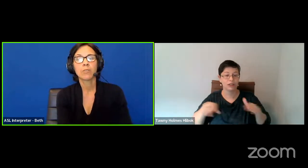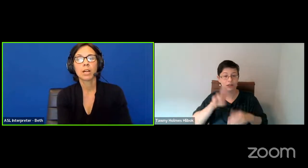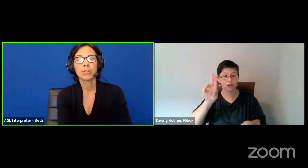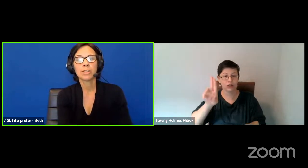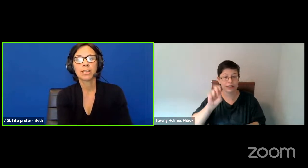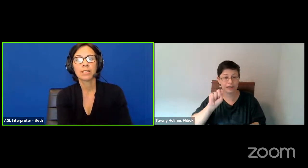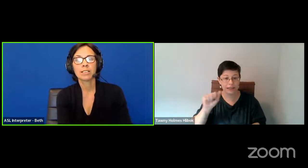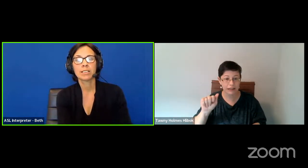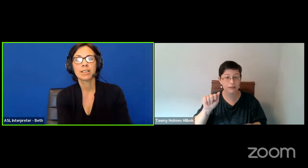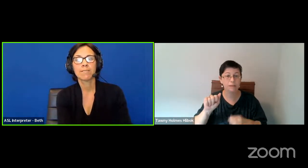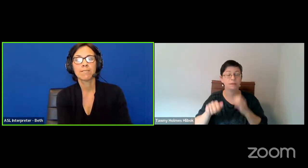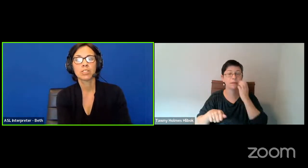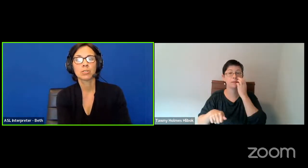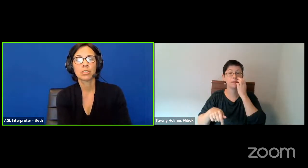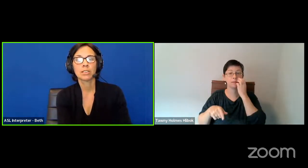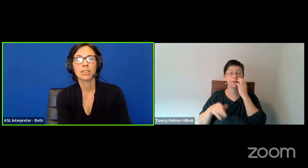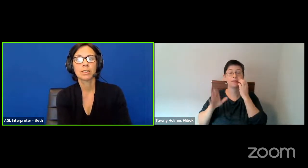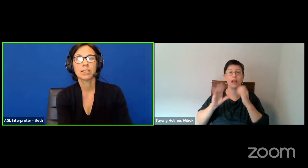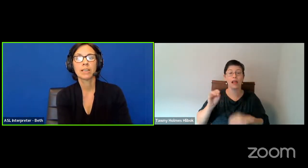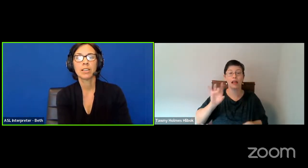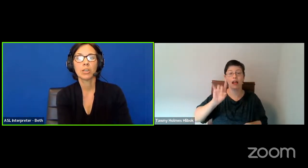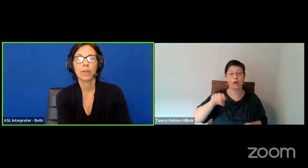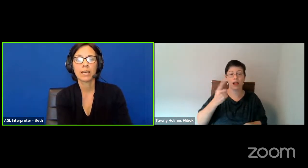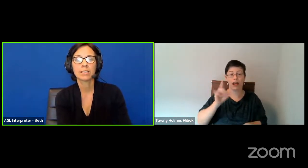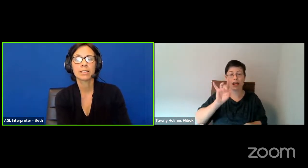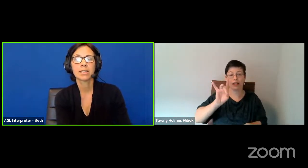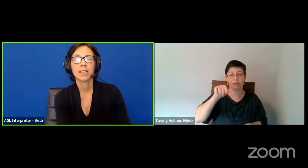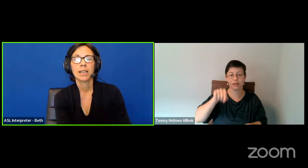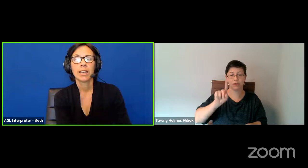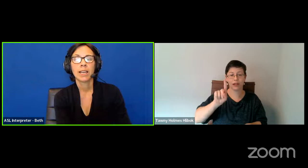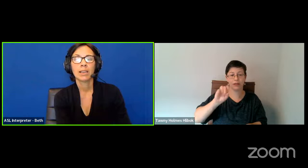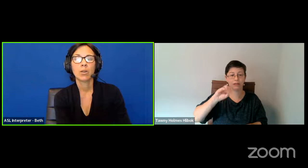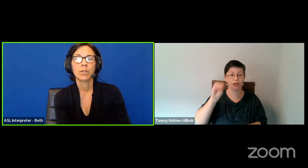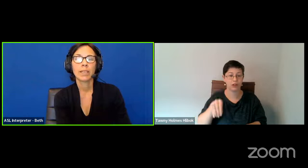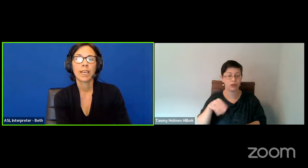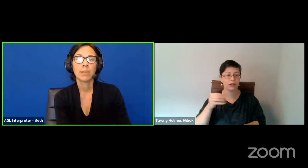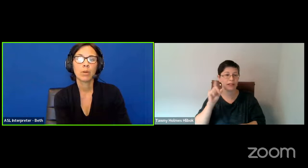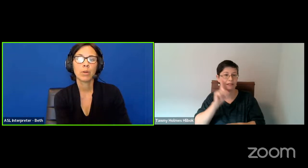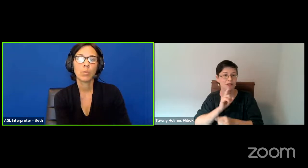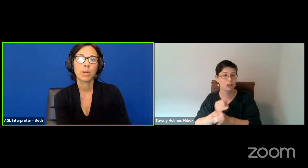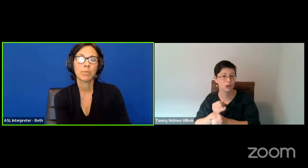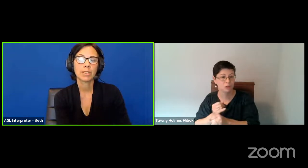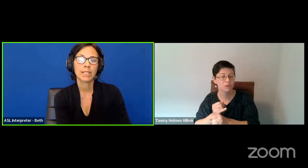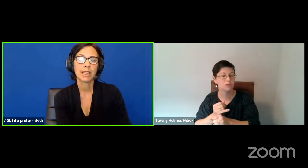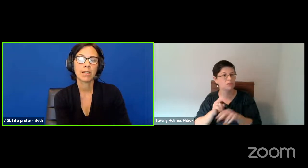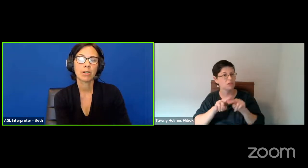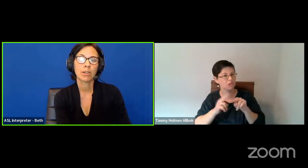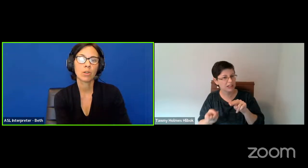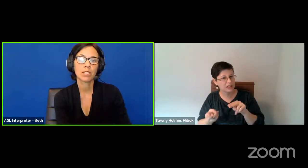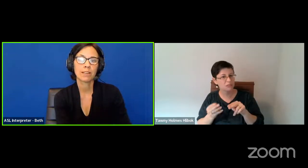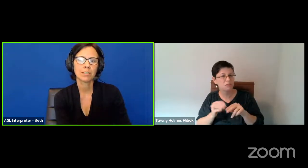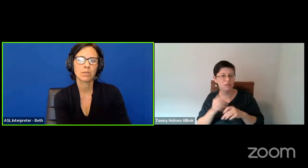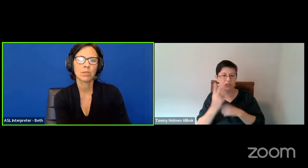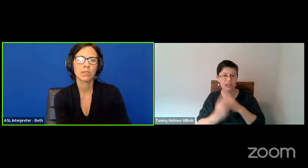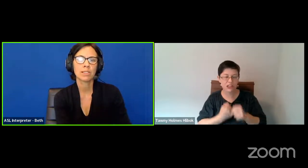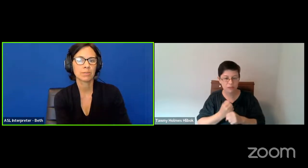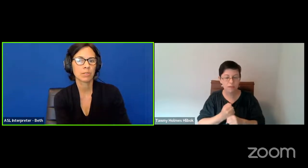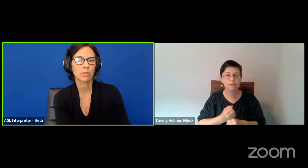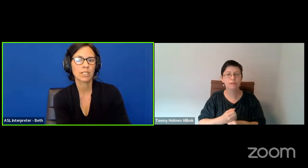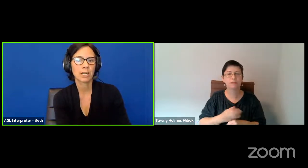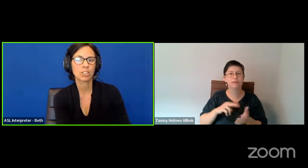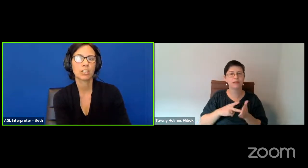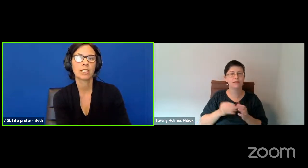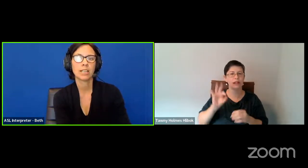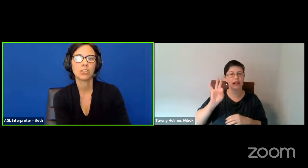says 400,000 deaf children in the US, and only 8.1% go to deaf schools. That